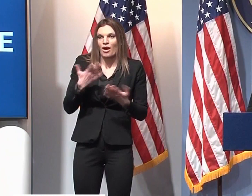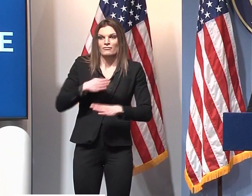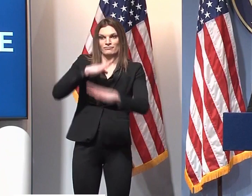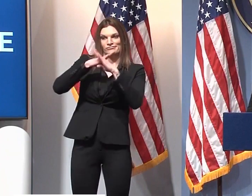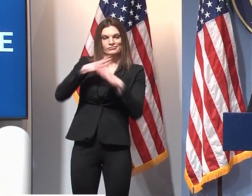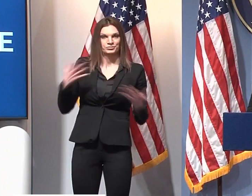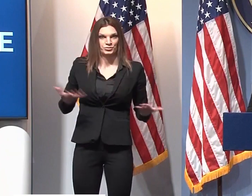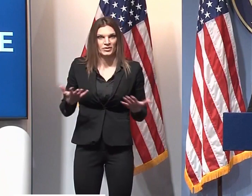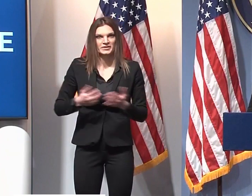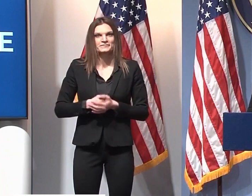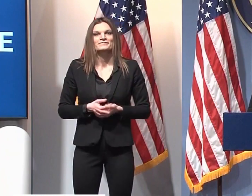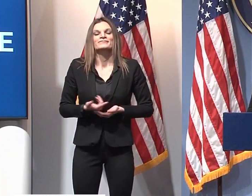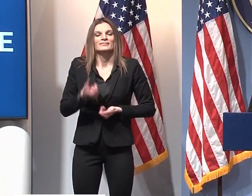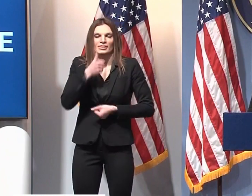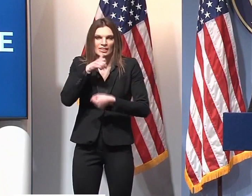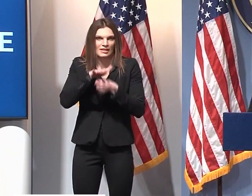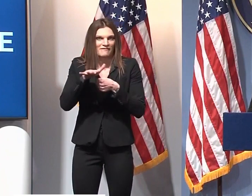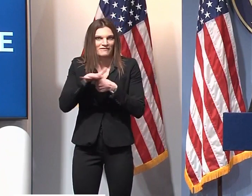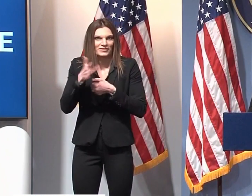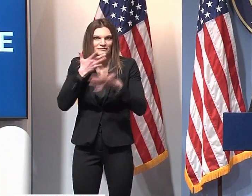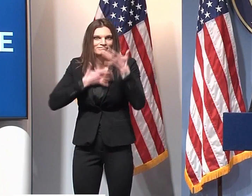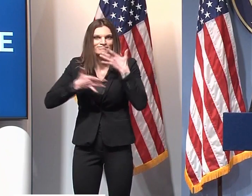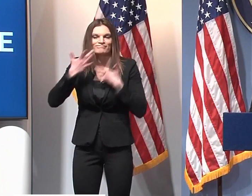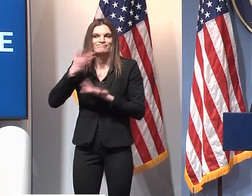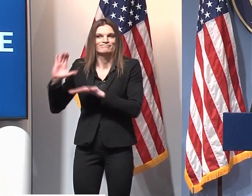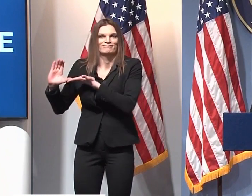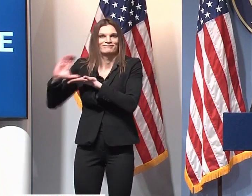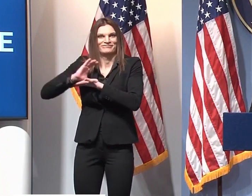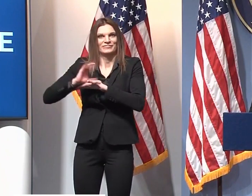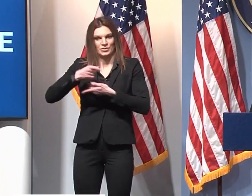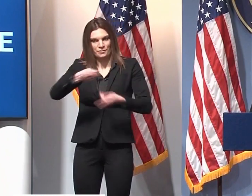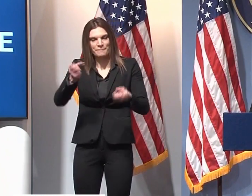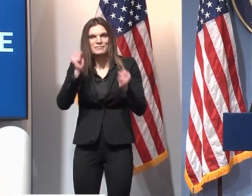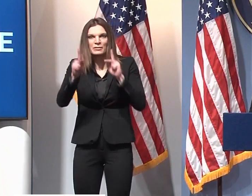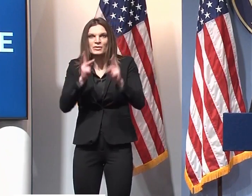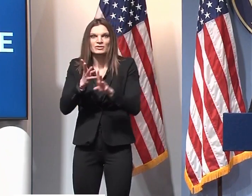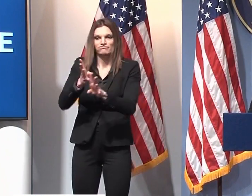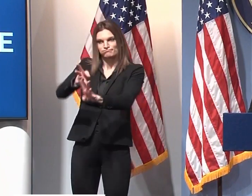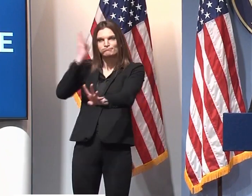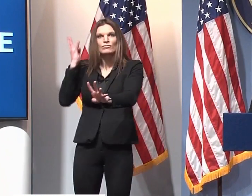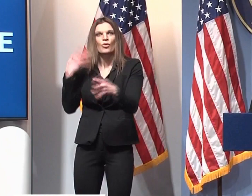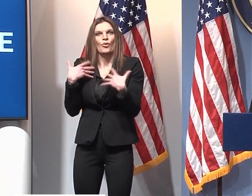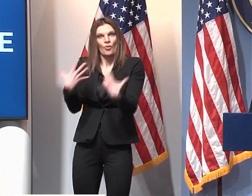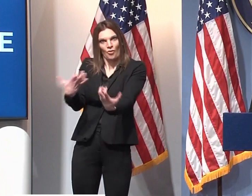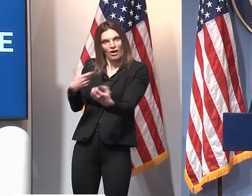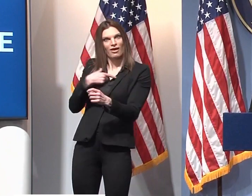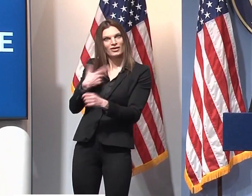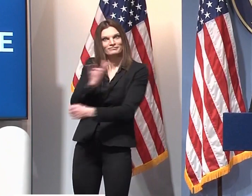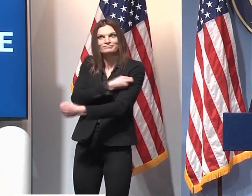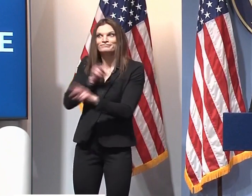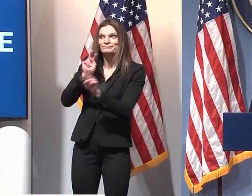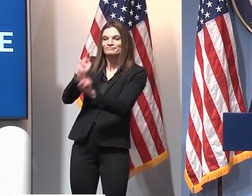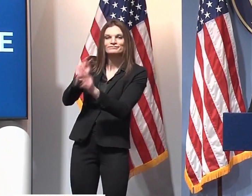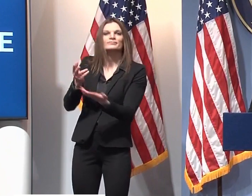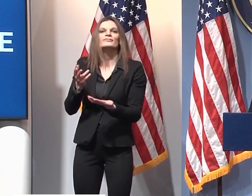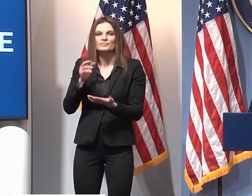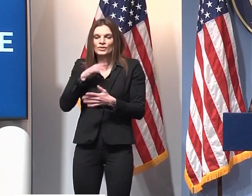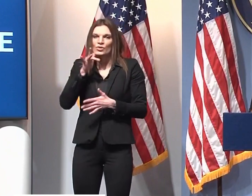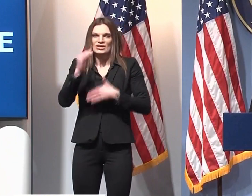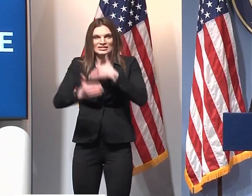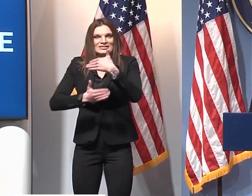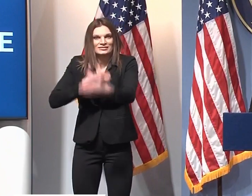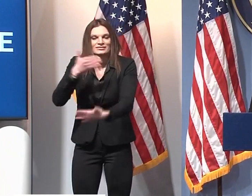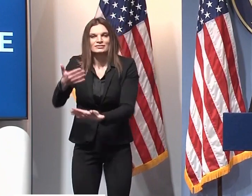mentioned, is that we don't have enough supply for everyone who wants to get a vaccine right now. And as we continue to see our supply increase, we will be